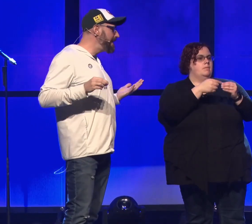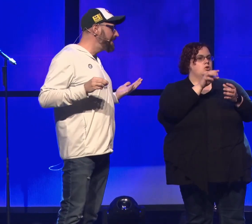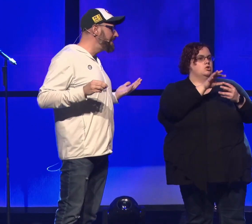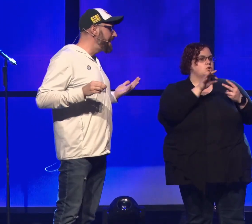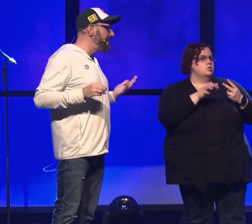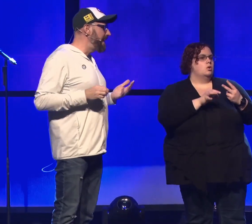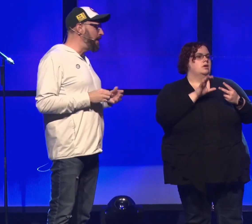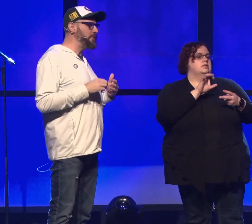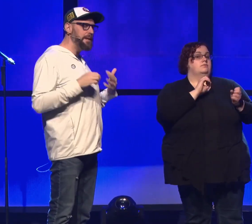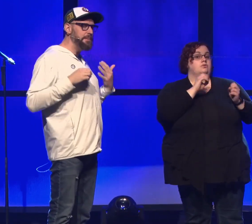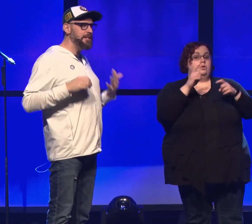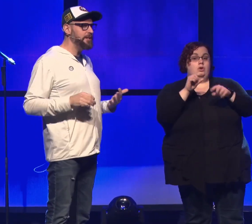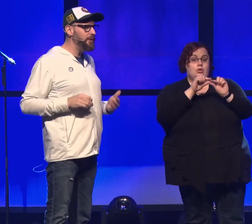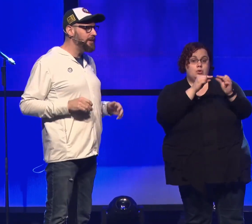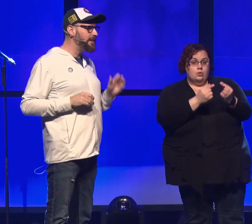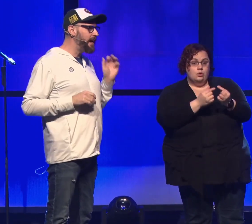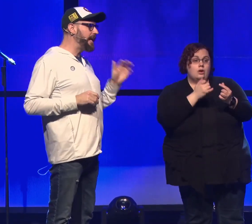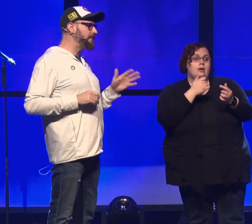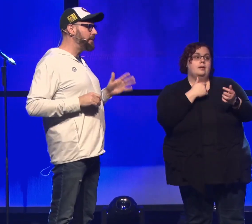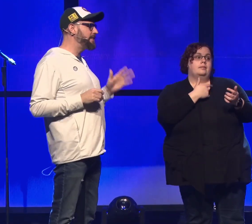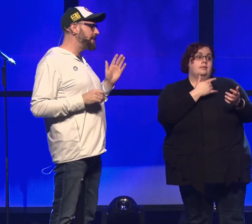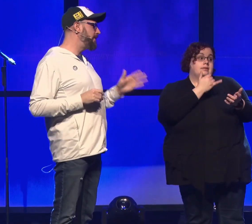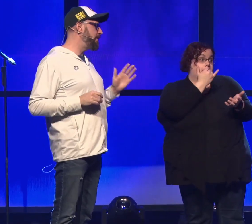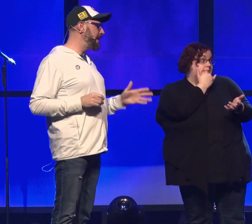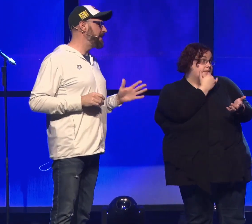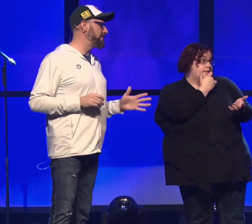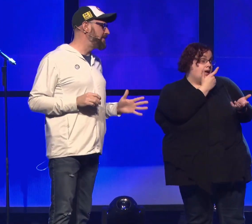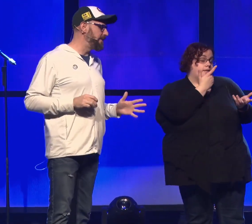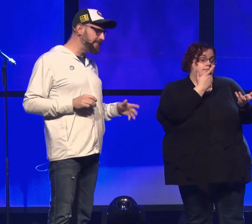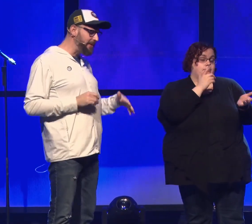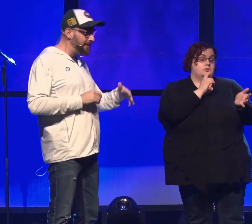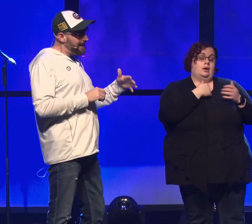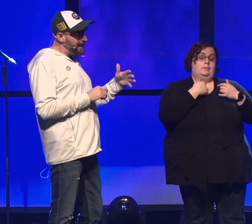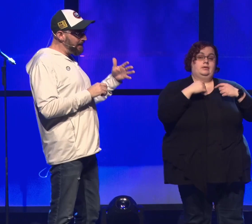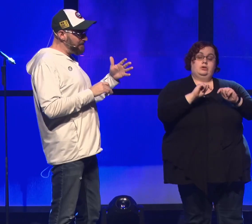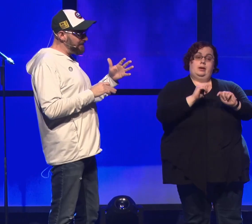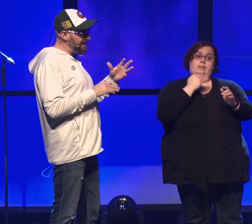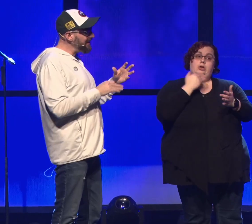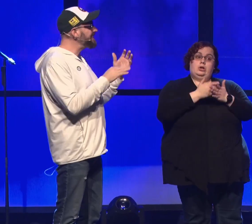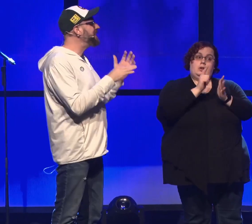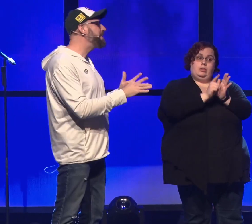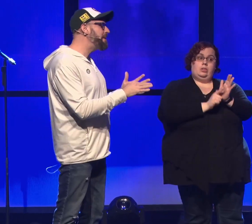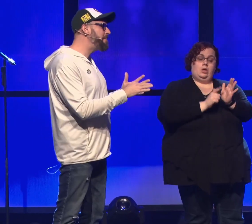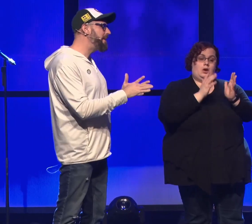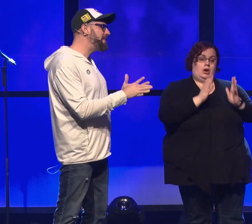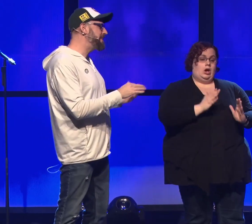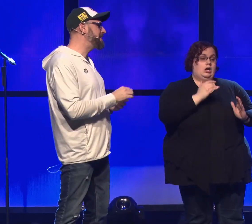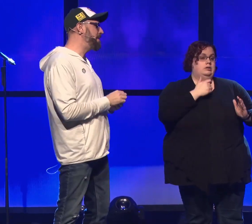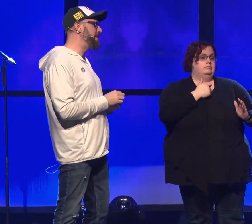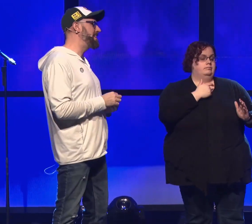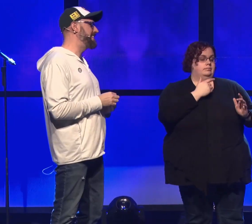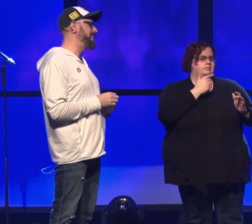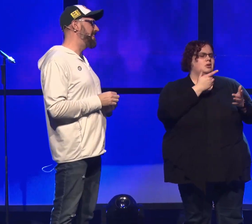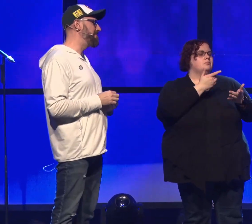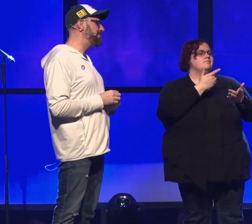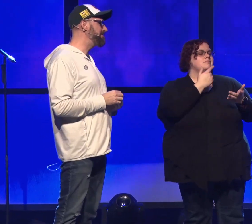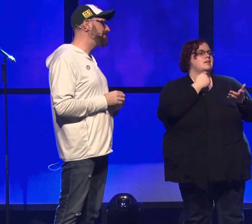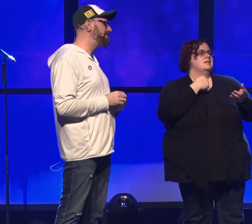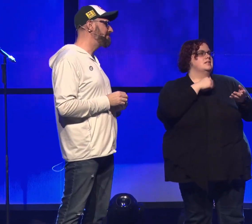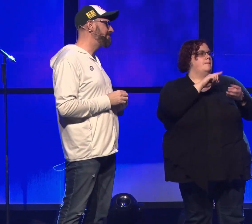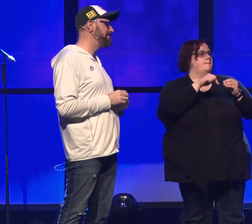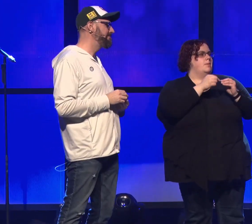a mistake? I'm trying to be a good lawyer and not ask questions I don't know the answer to. So tell us a little bit about your experience